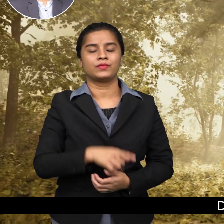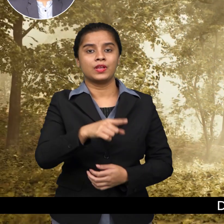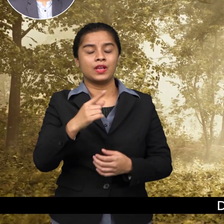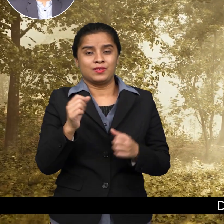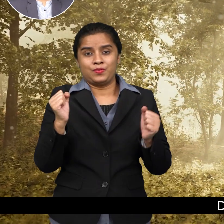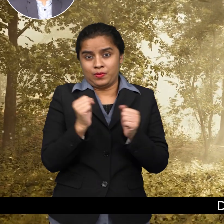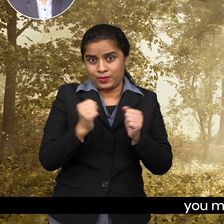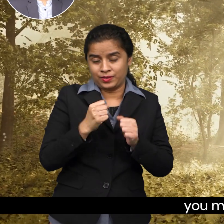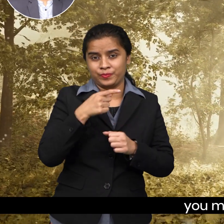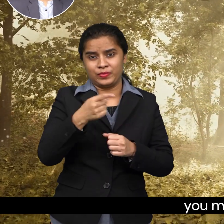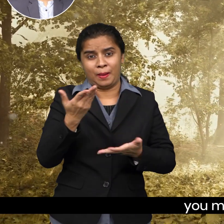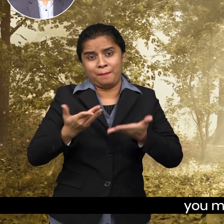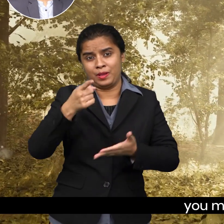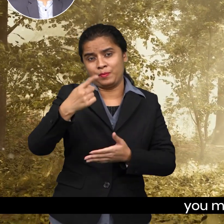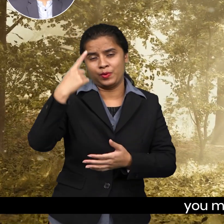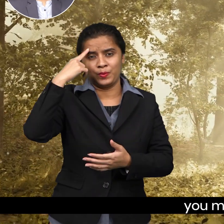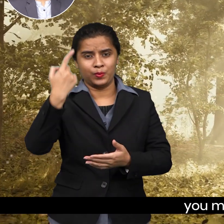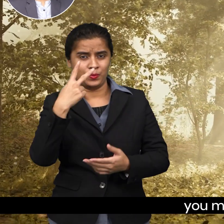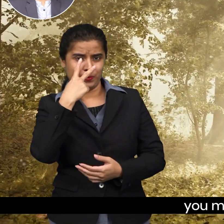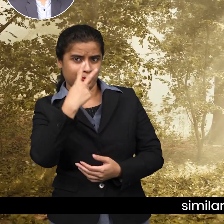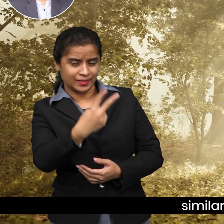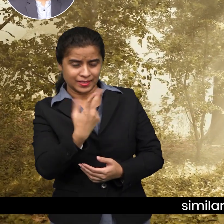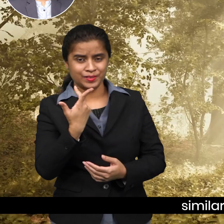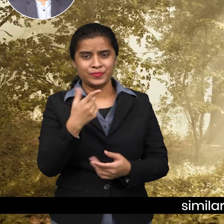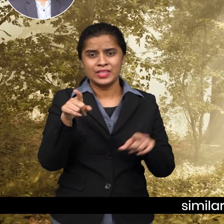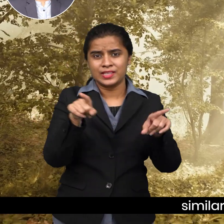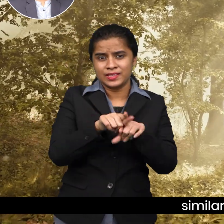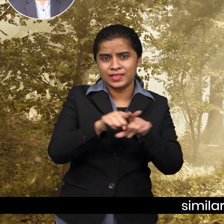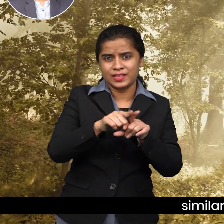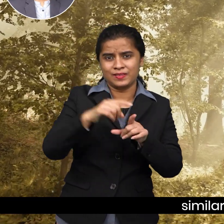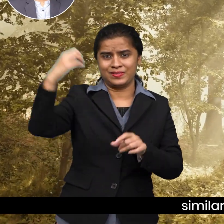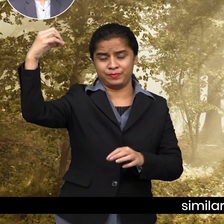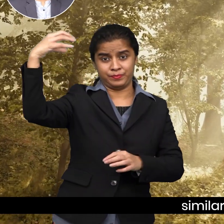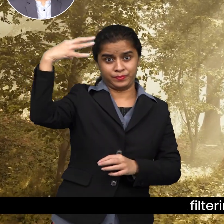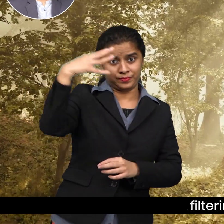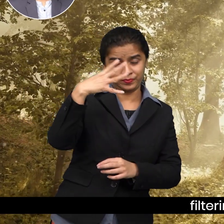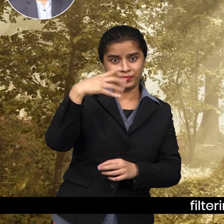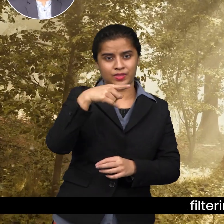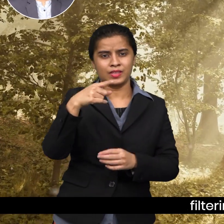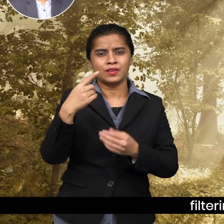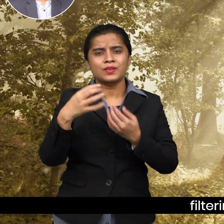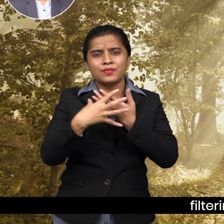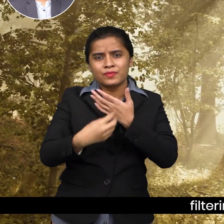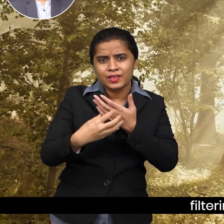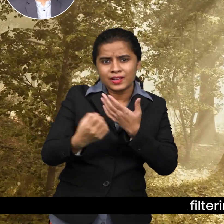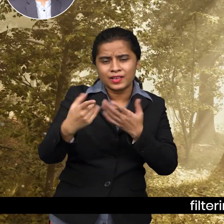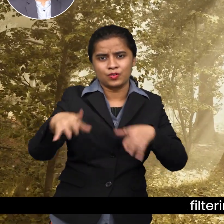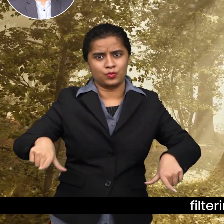During winter, you might have noticed similar beams of sunlight filtering through